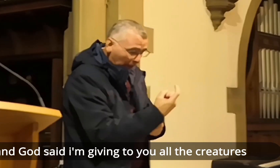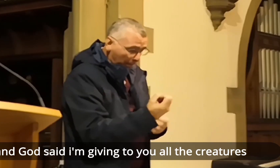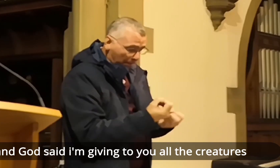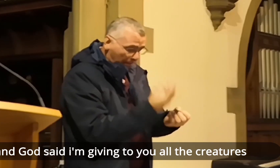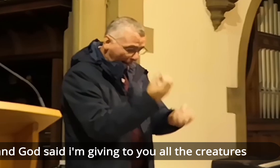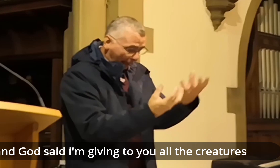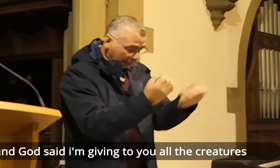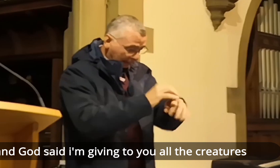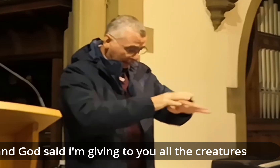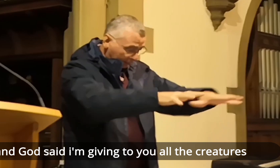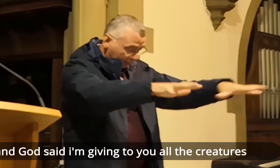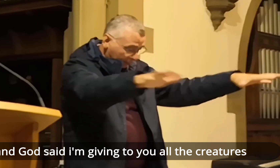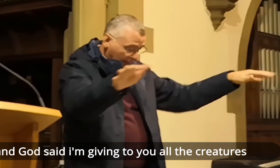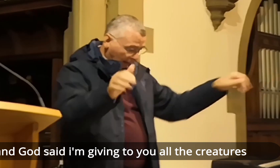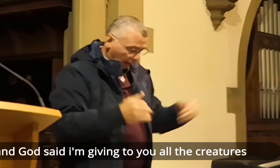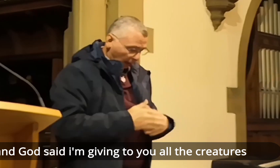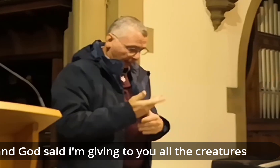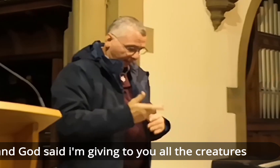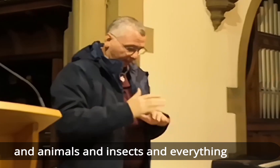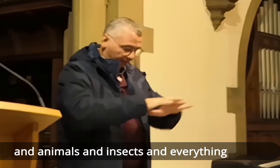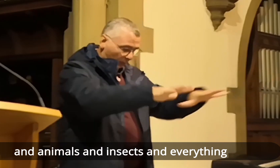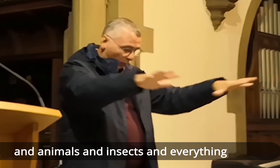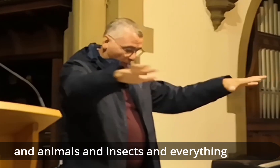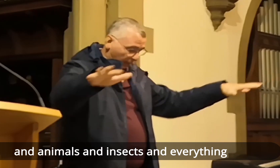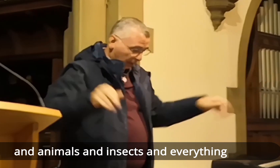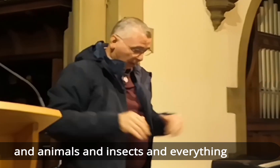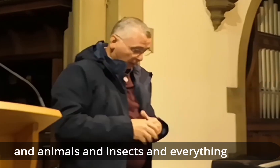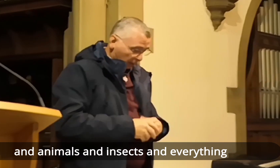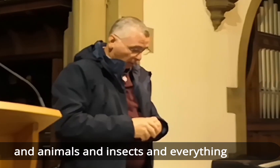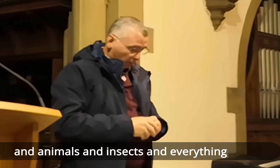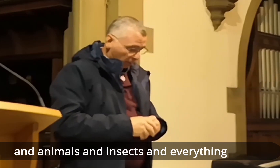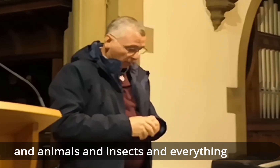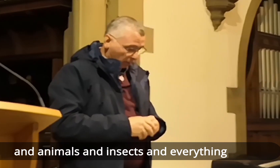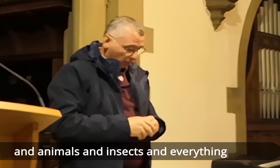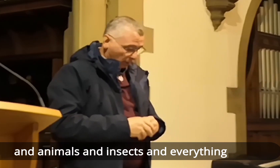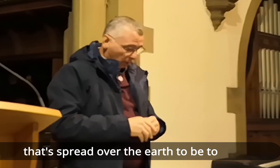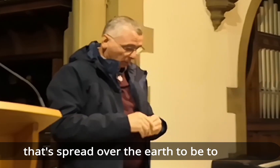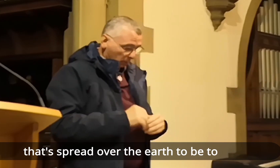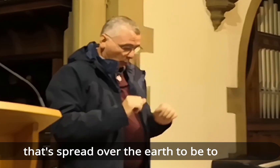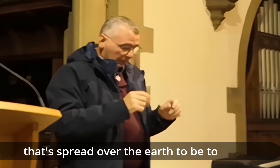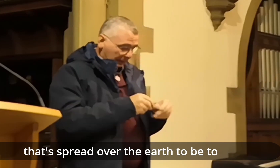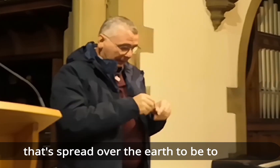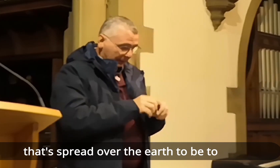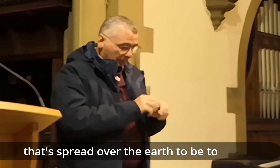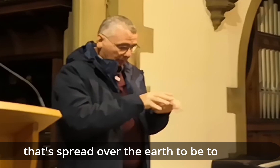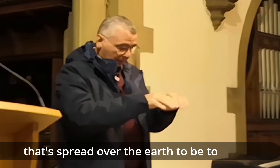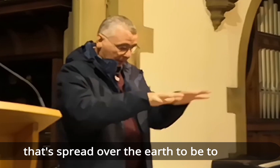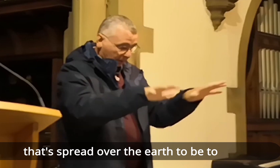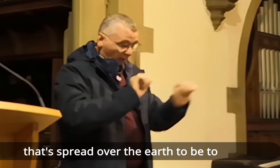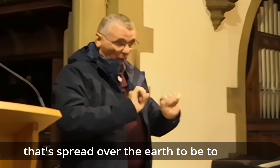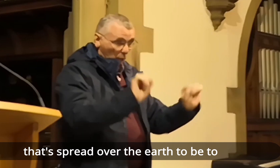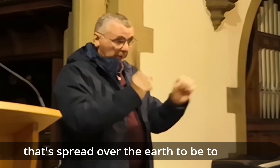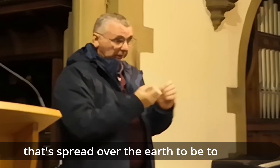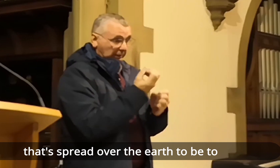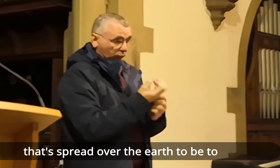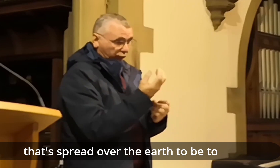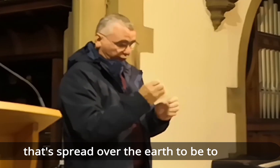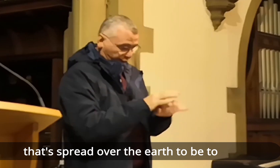I'm giving to you all the creatures and animals and insects and everything that's spread over the earth to be